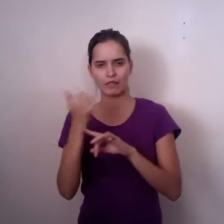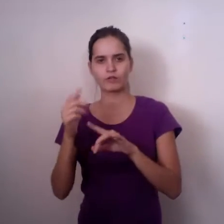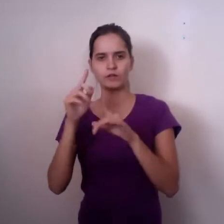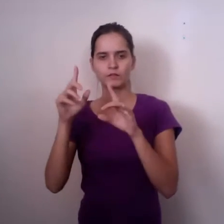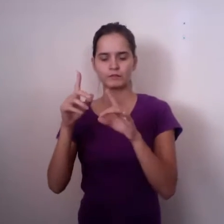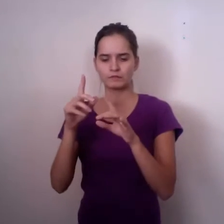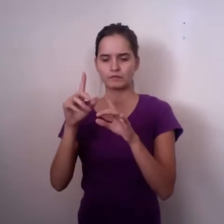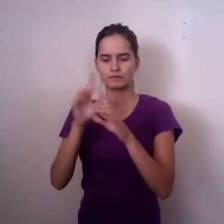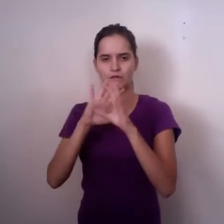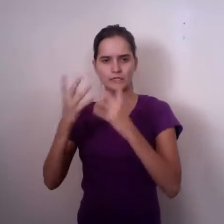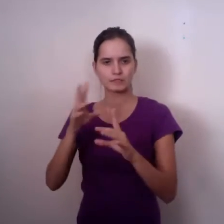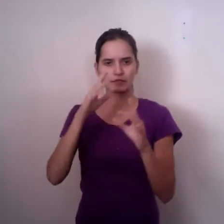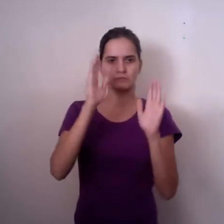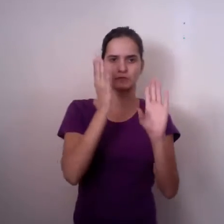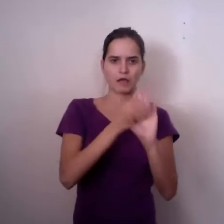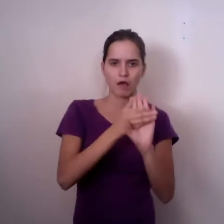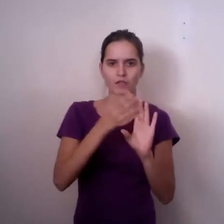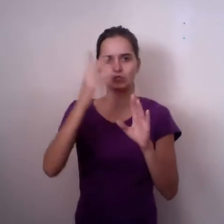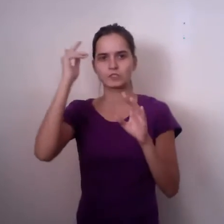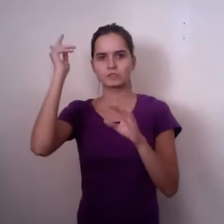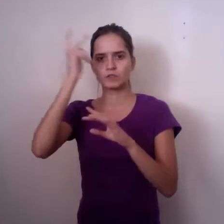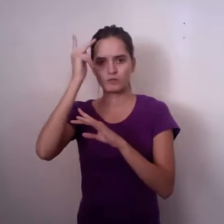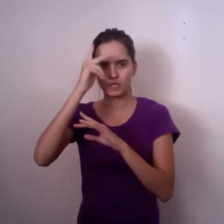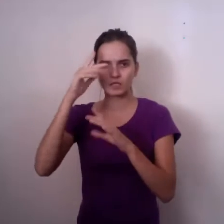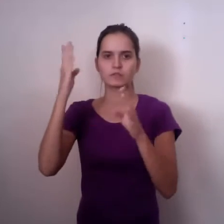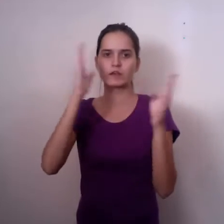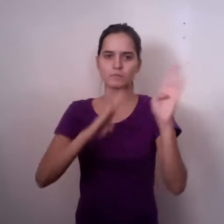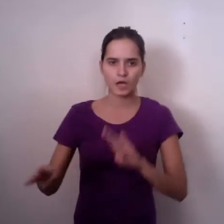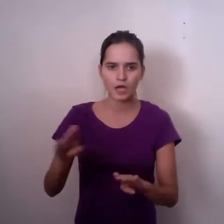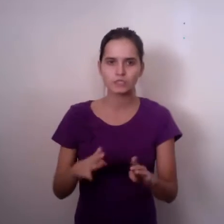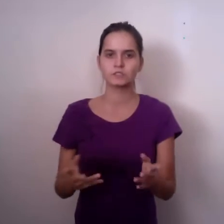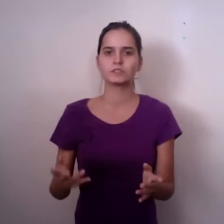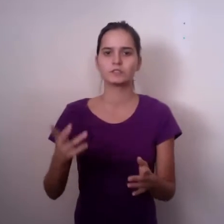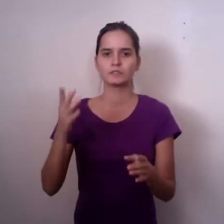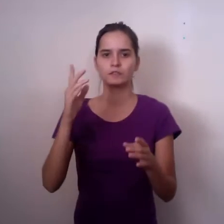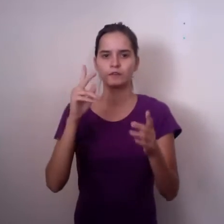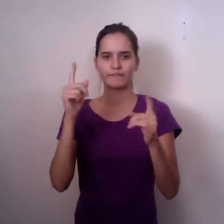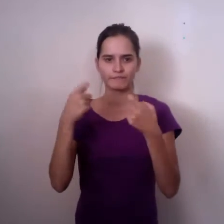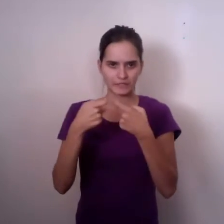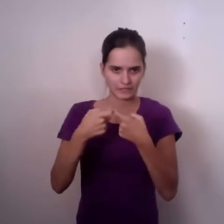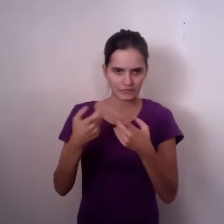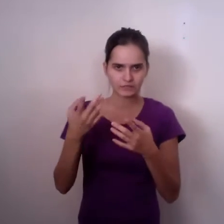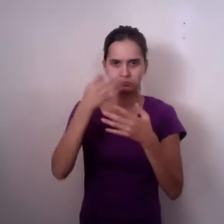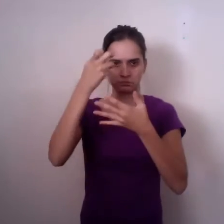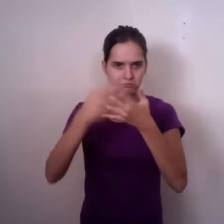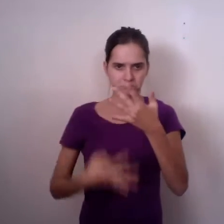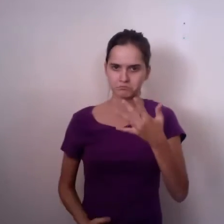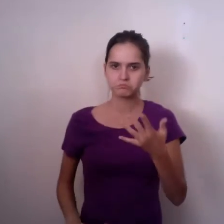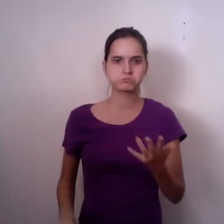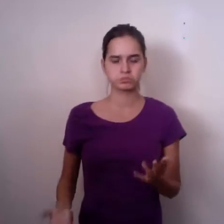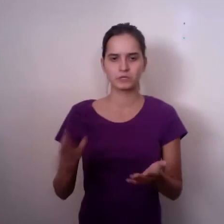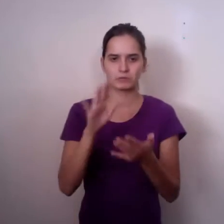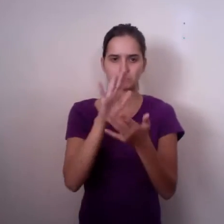psychology, sociology, biology, physics, any of the courses on the college level, and you could even try this with high